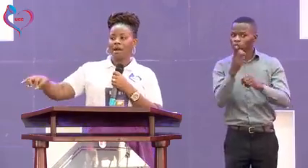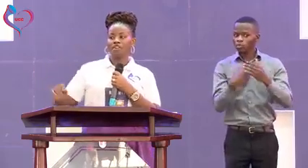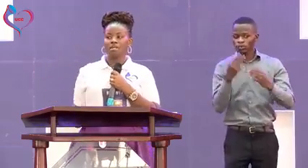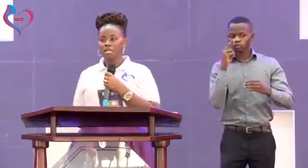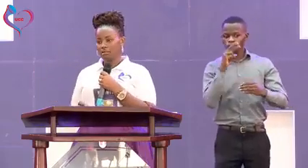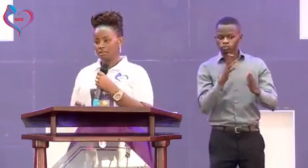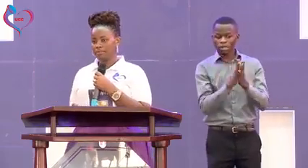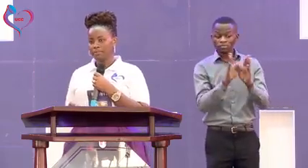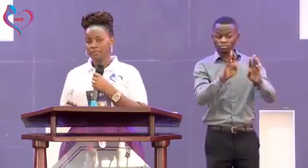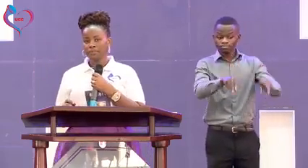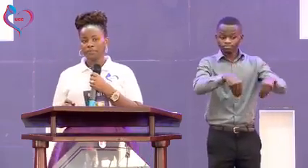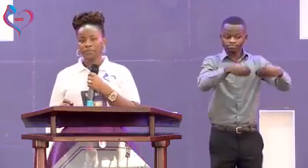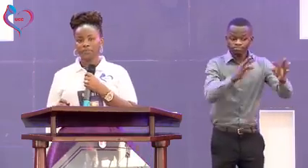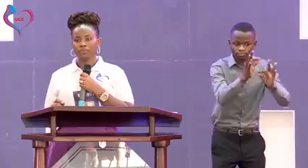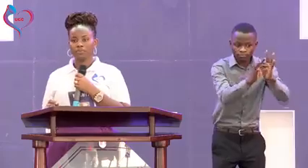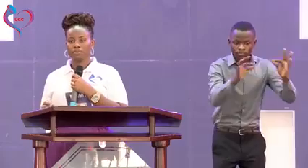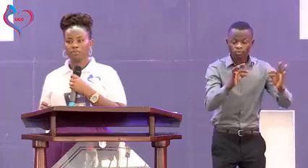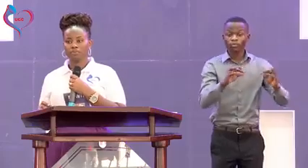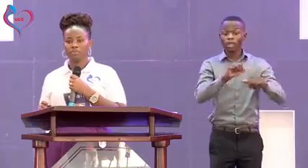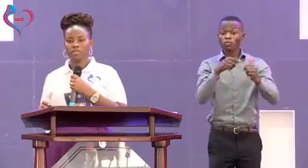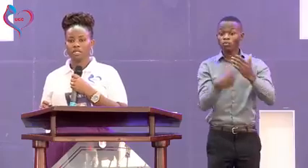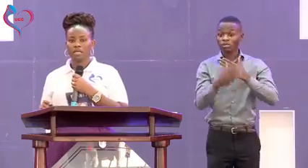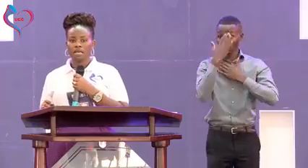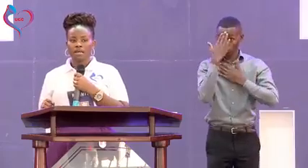rewards our humility.